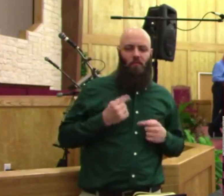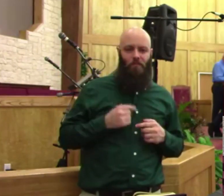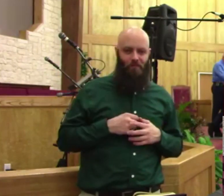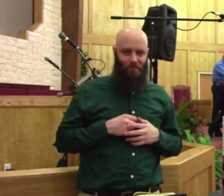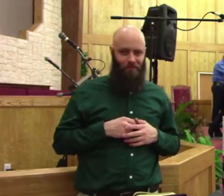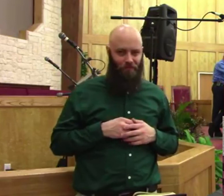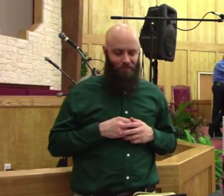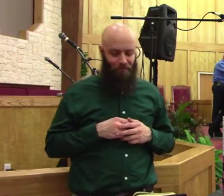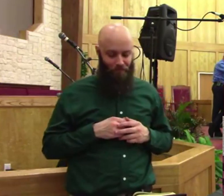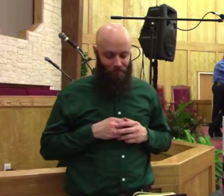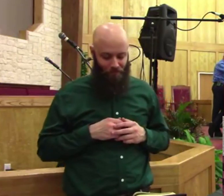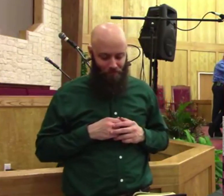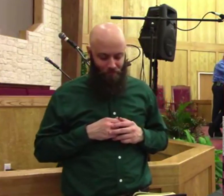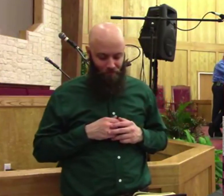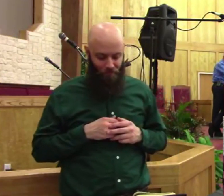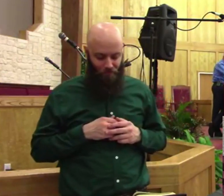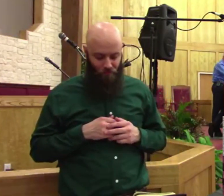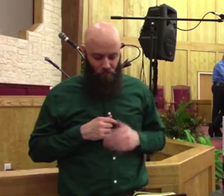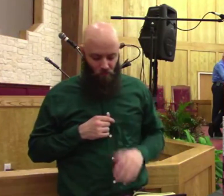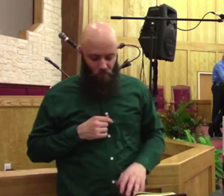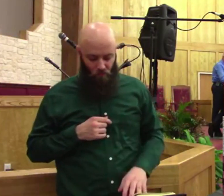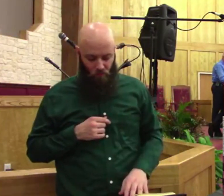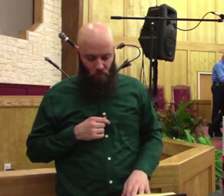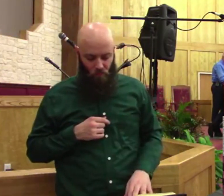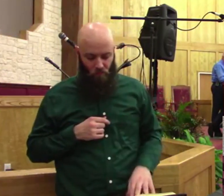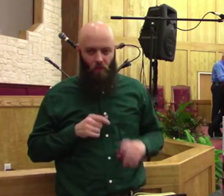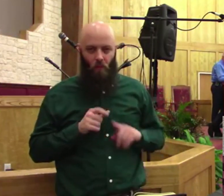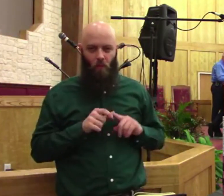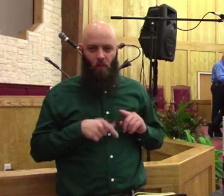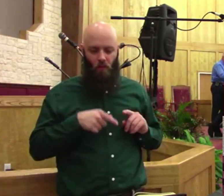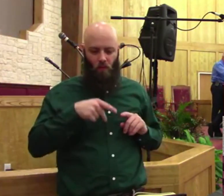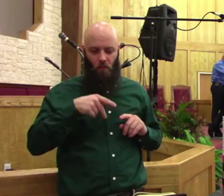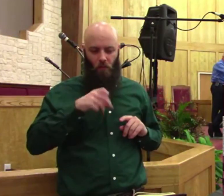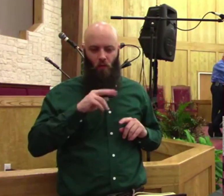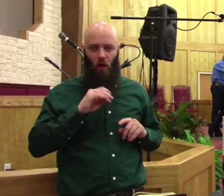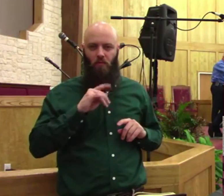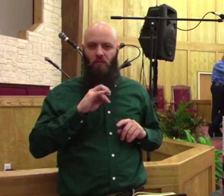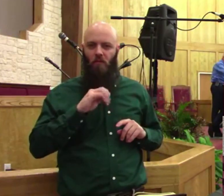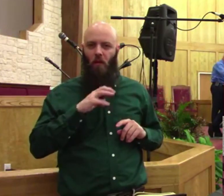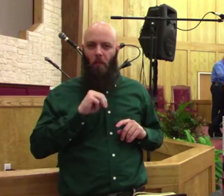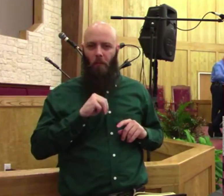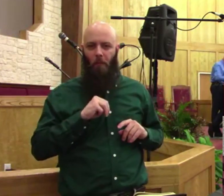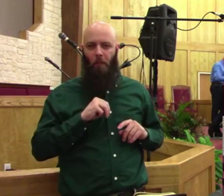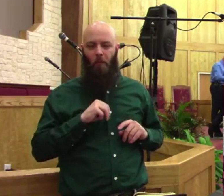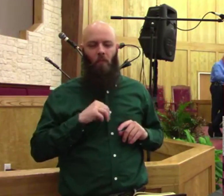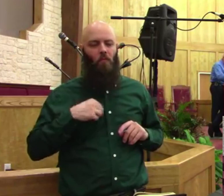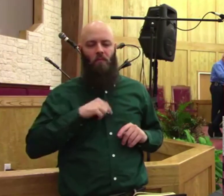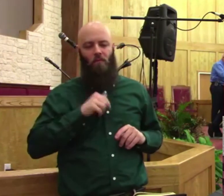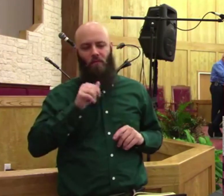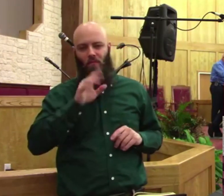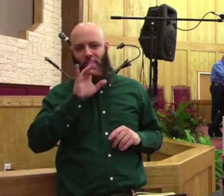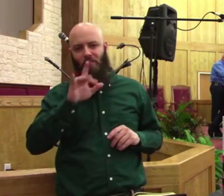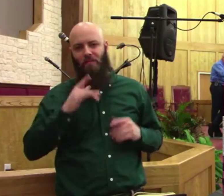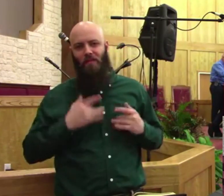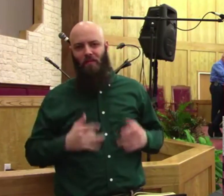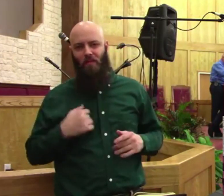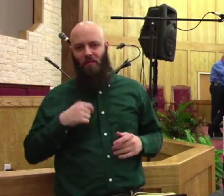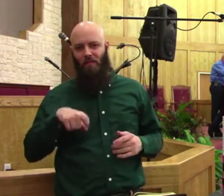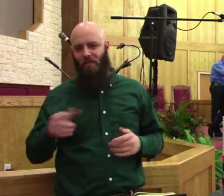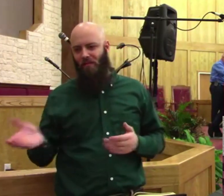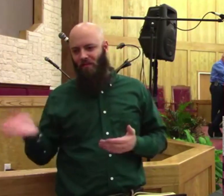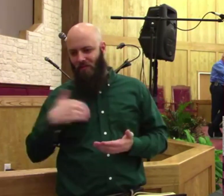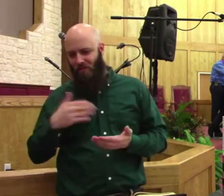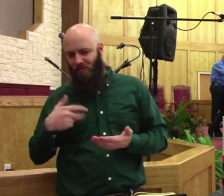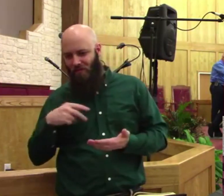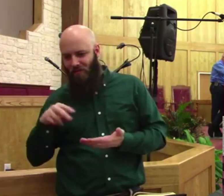It made me think of the word is paroxysm. We don't use that in our normal language, so I had to go to a